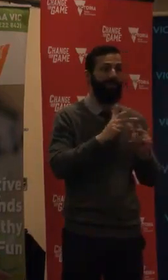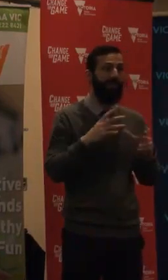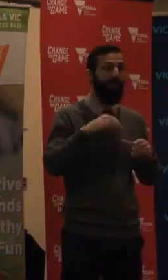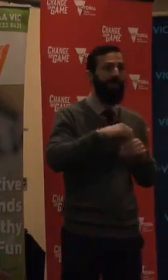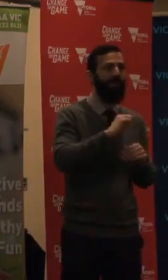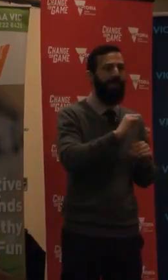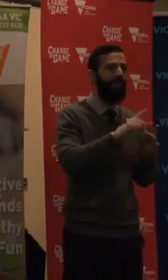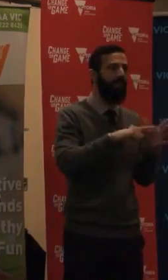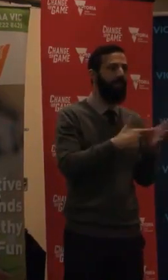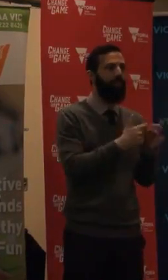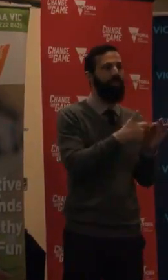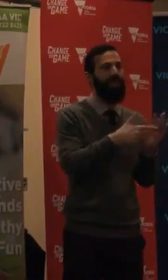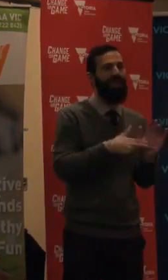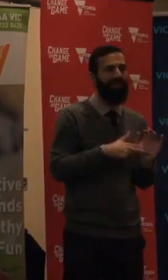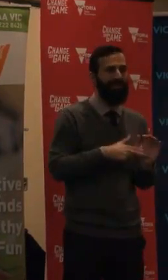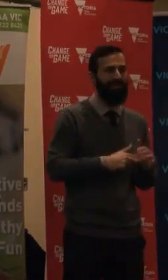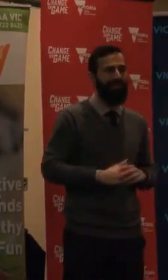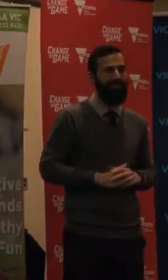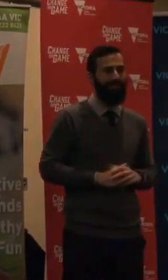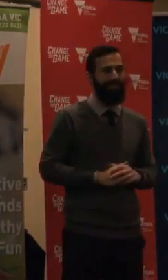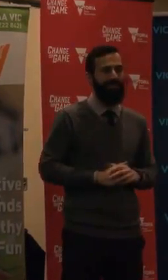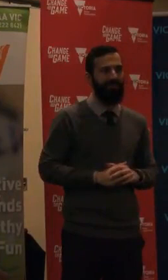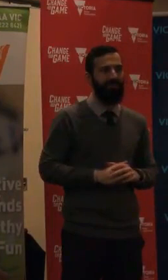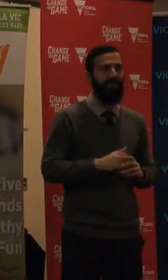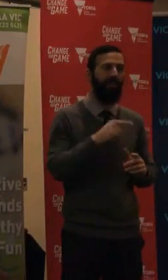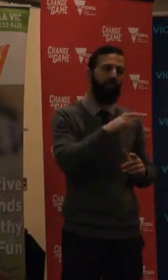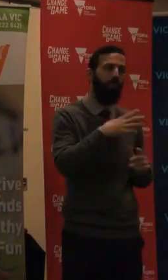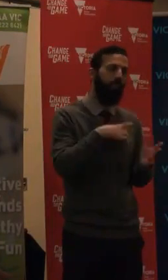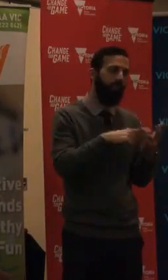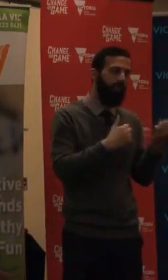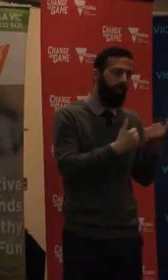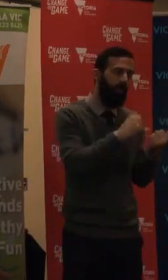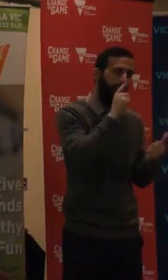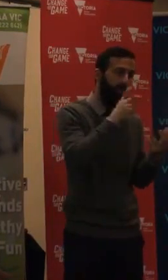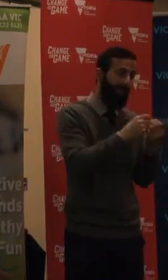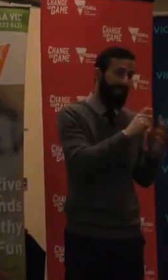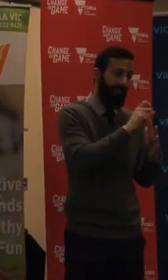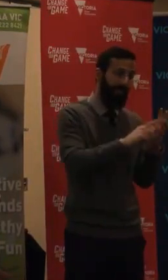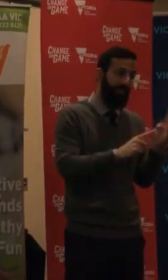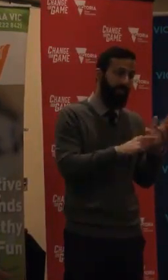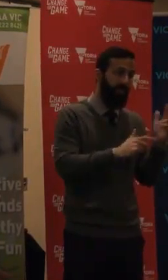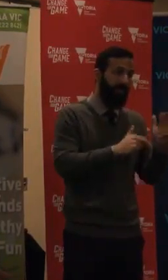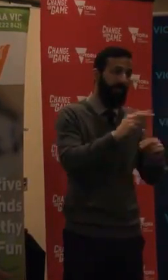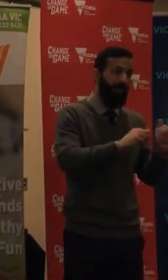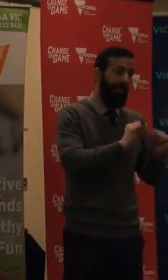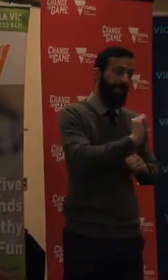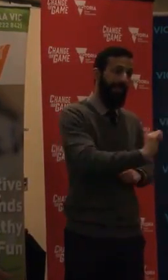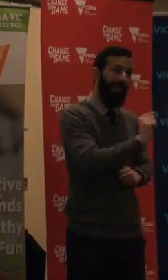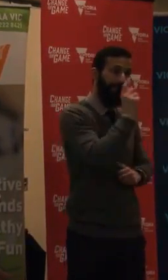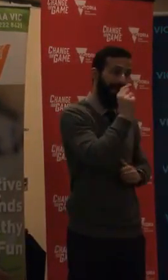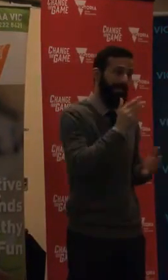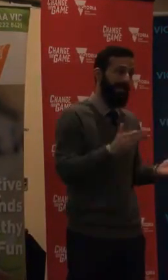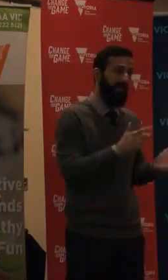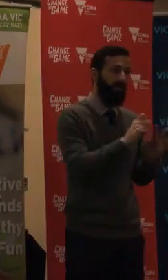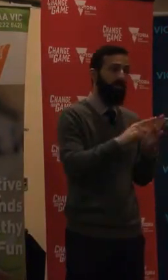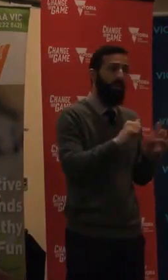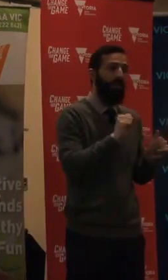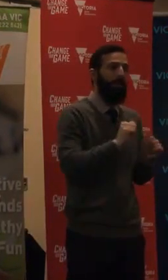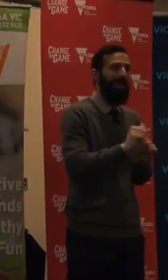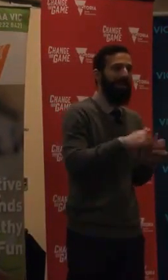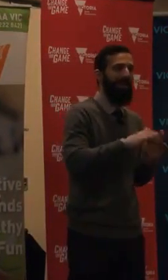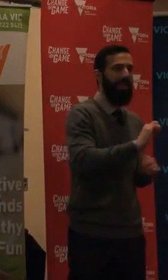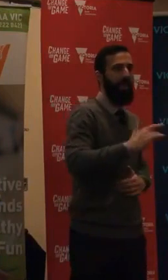part of the nomenclature. It's about supporting people with disability to build their capacity to do even better in their